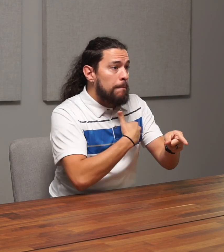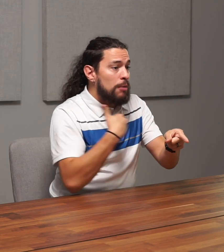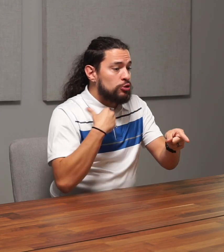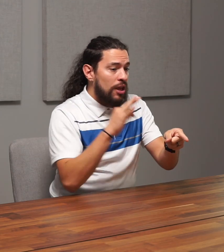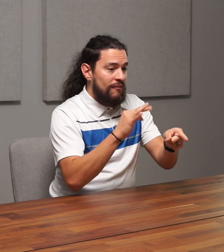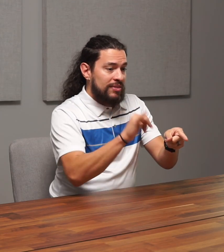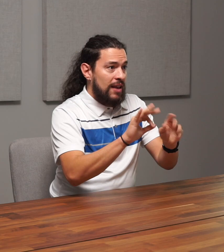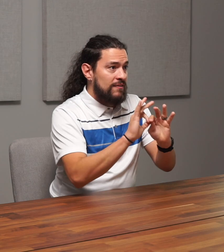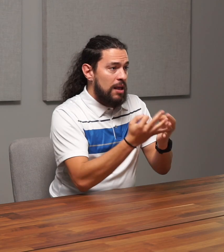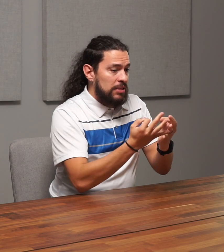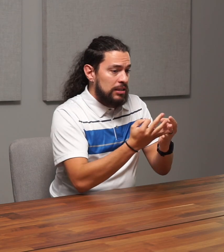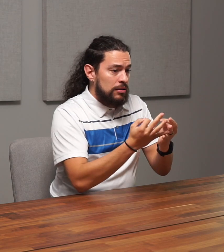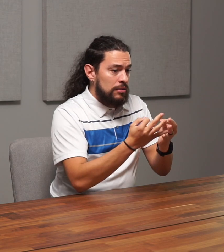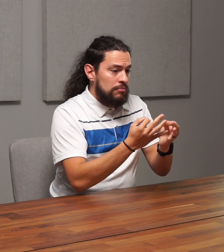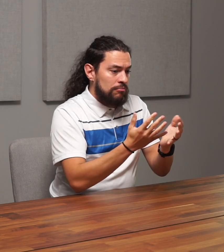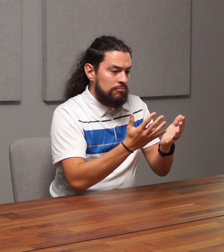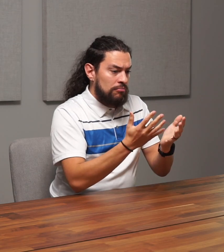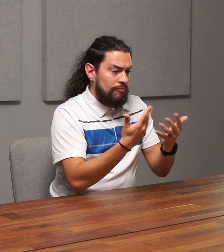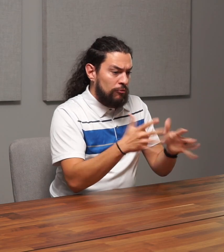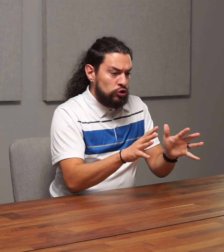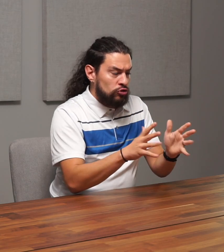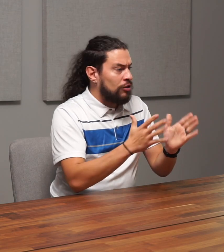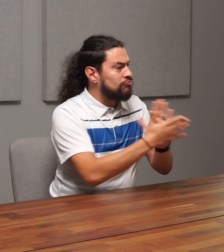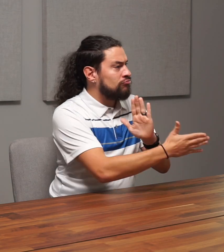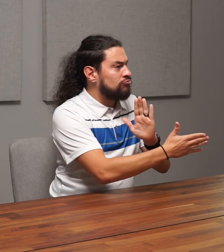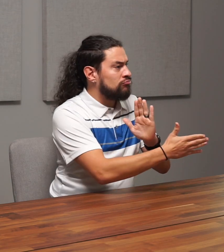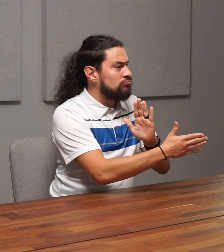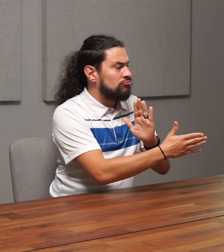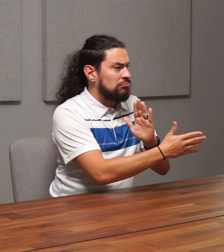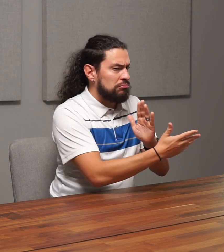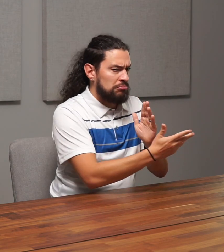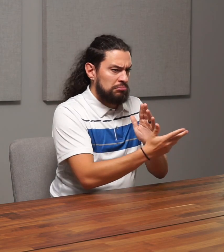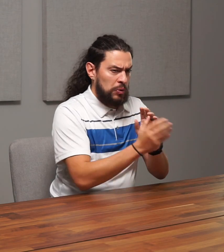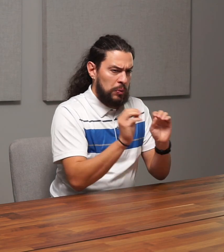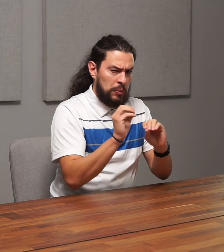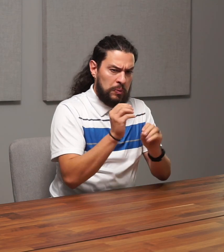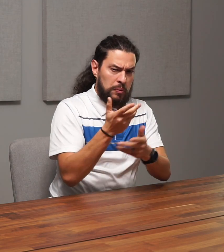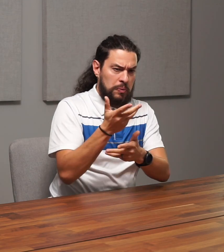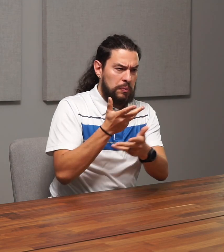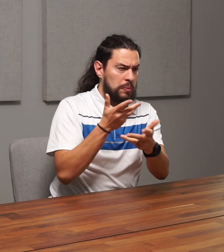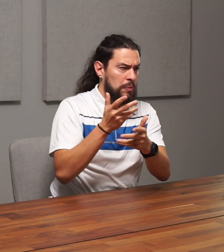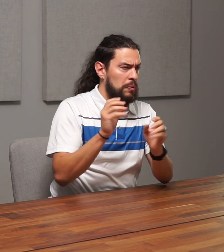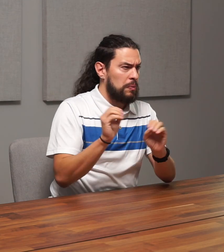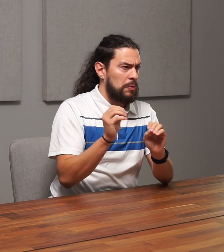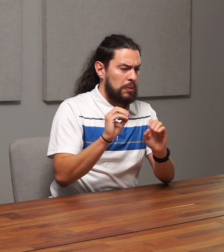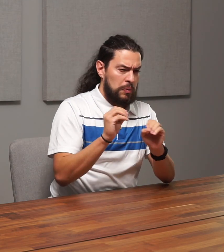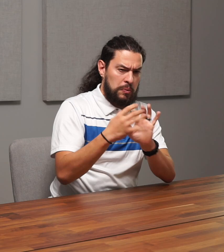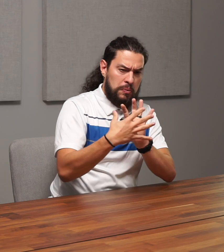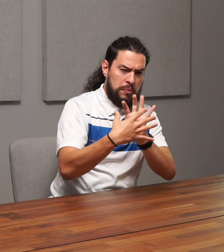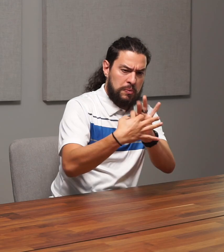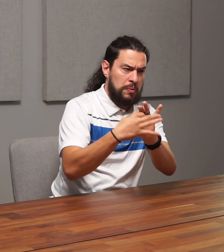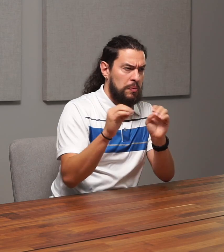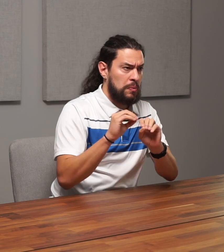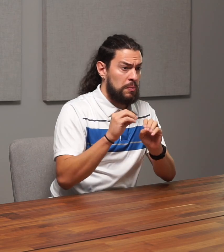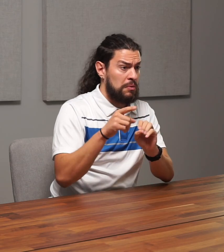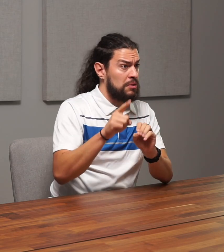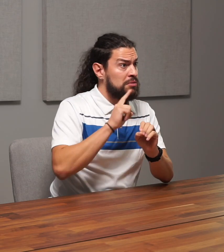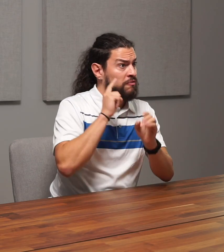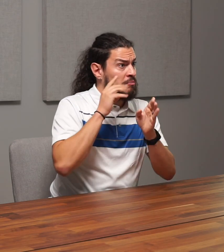hello and you might just mainly speak to the children or mainly speak to the individual who can hear but not necessarily even